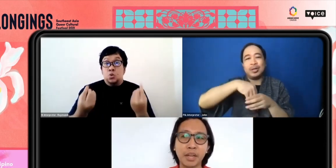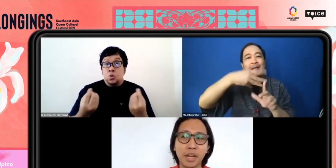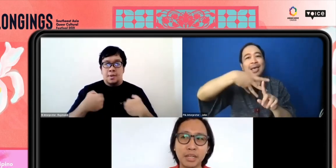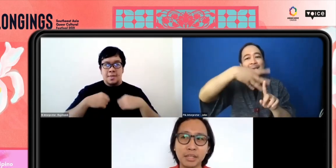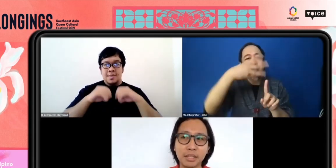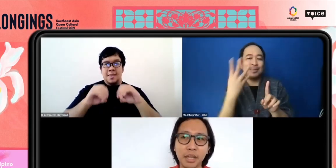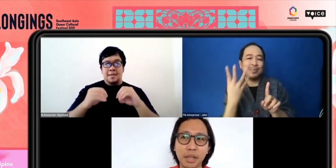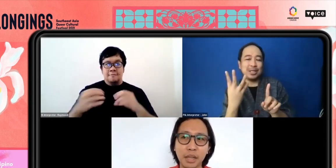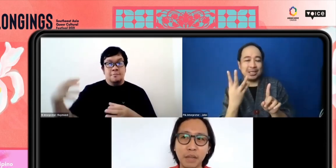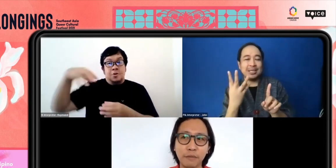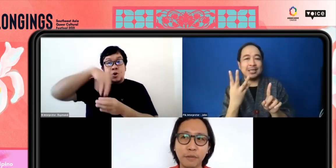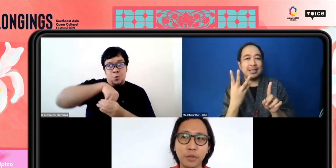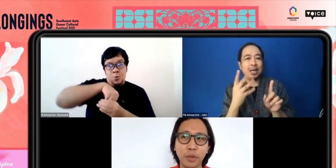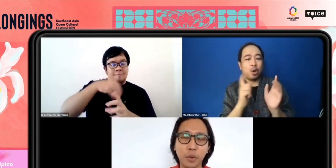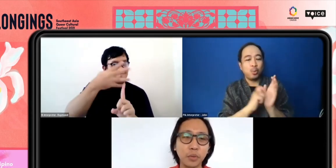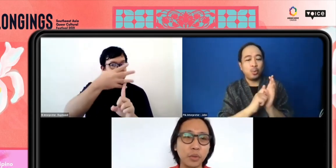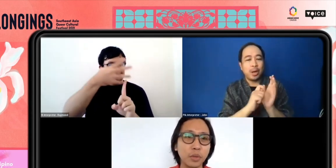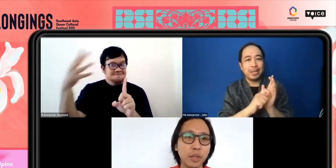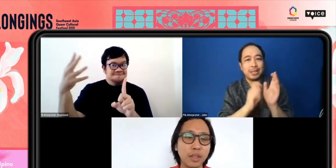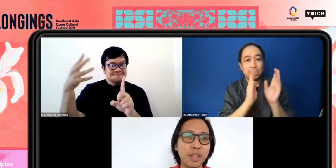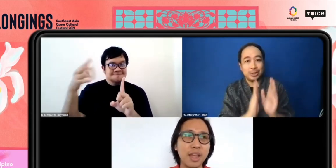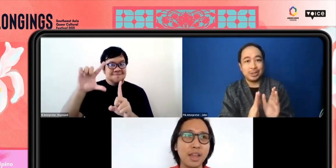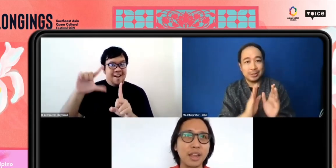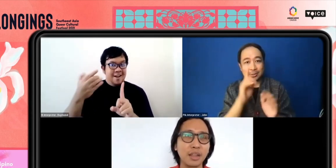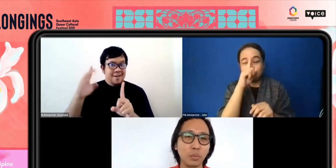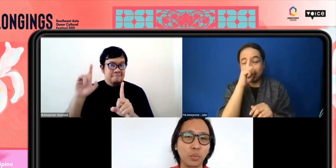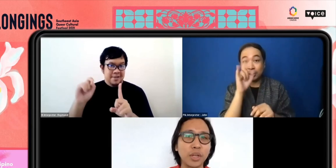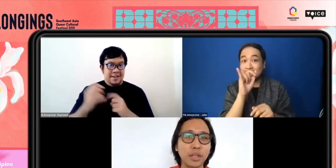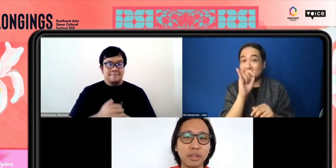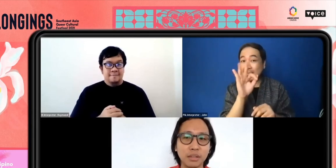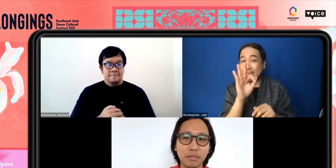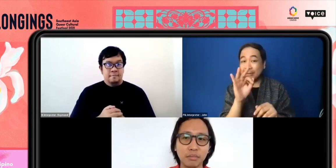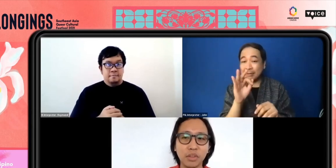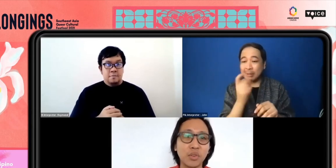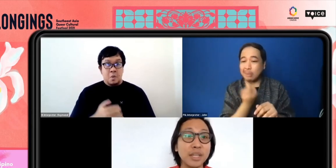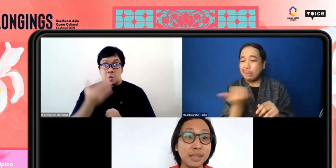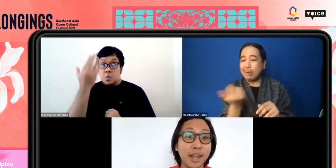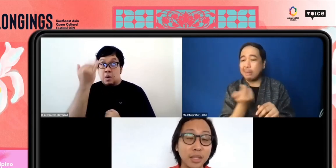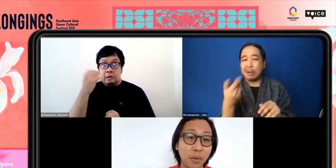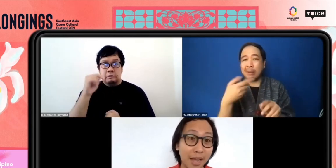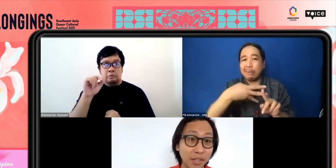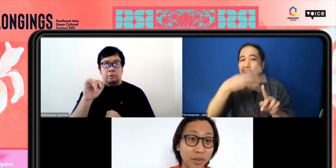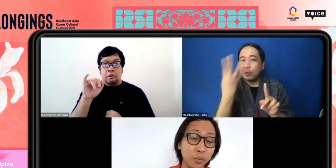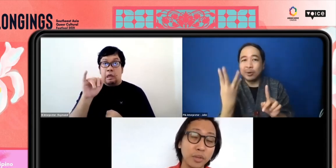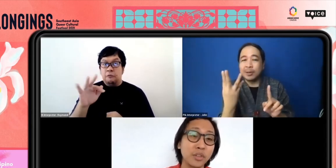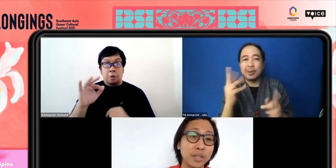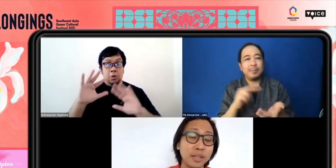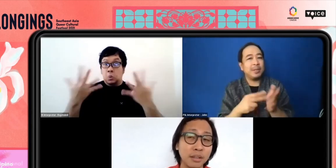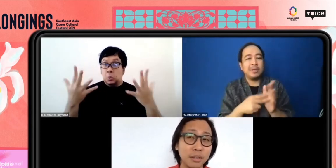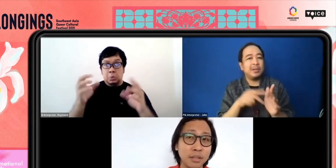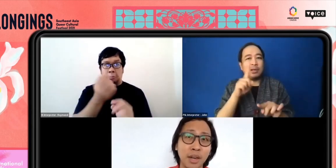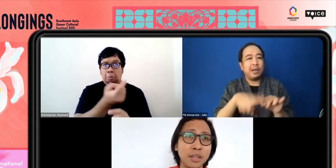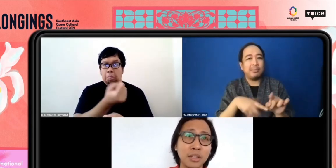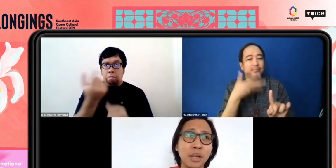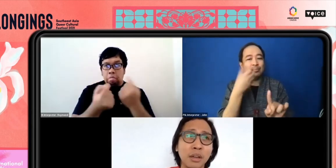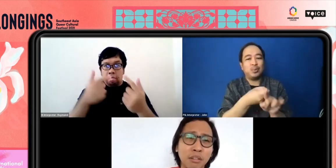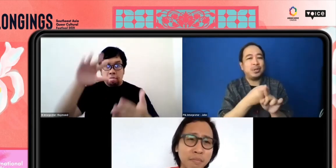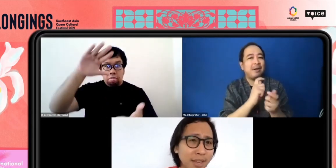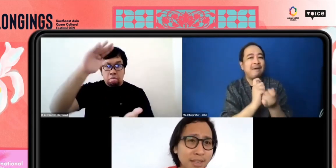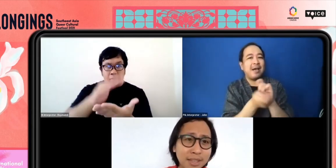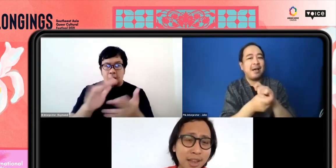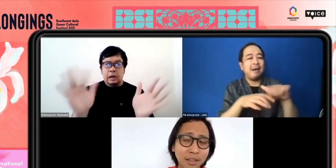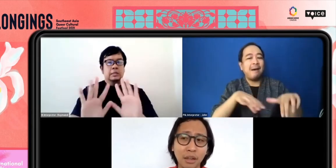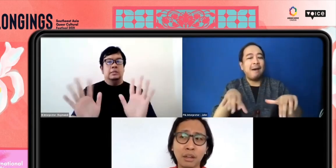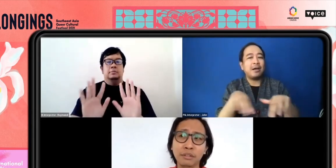because if you don't, then it wouldn't translate to action. It wouldn't translate to change